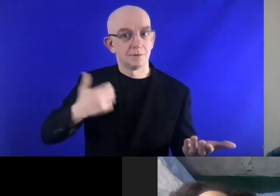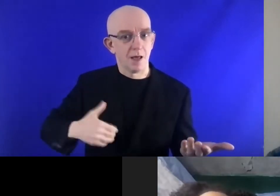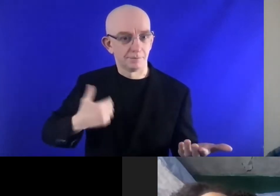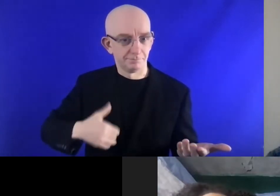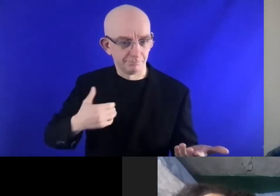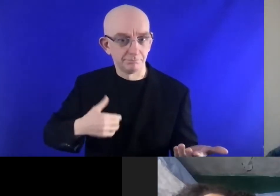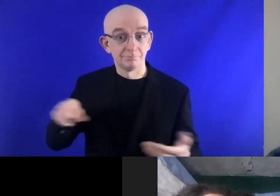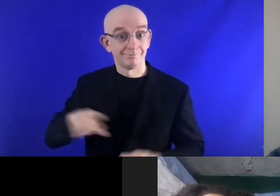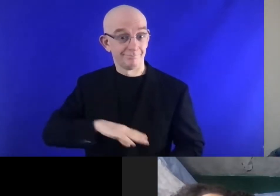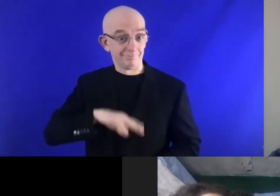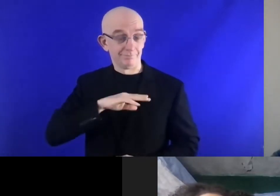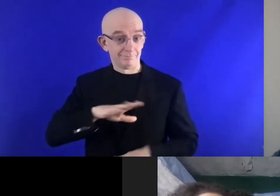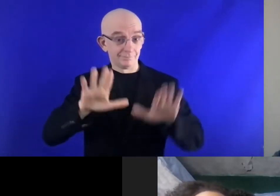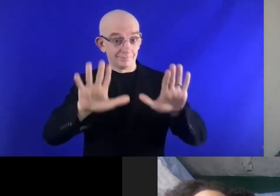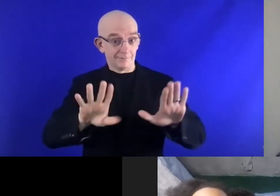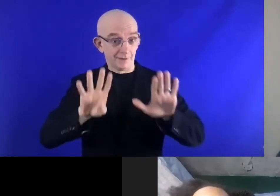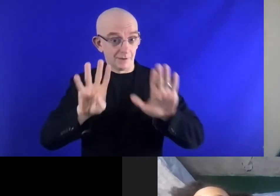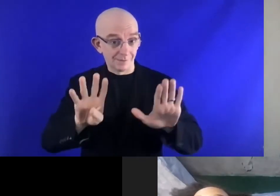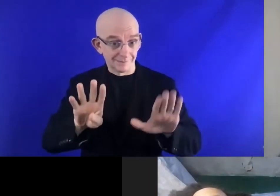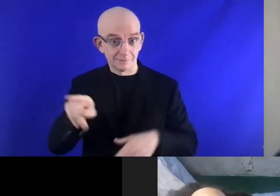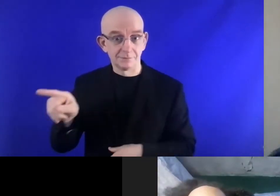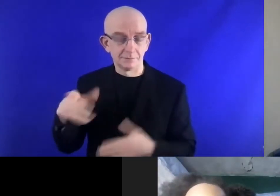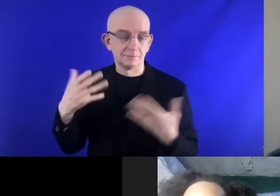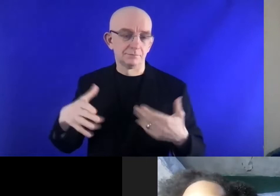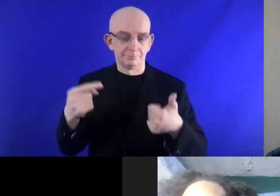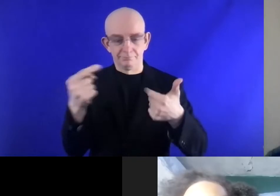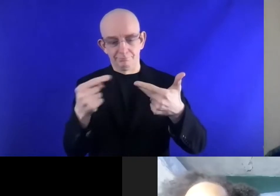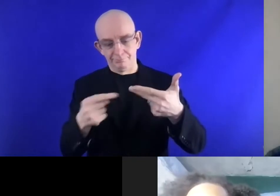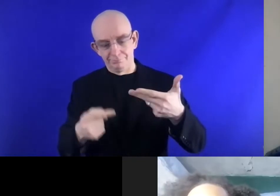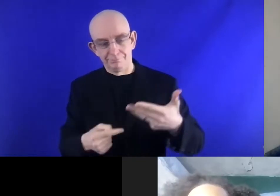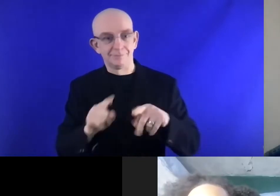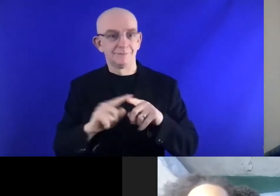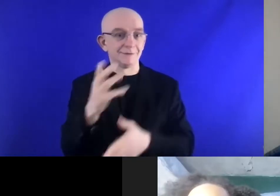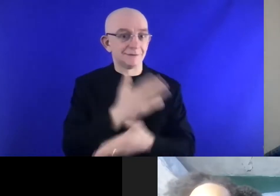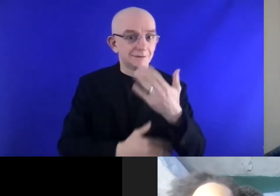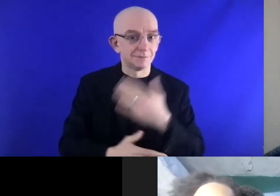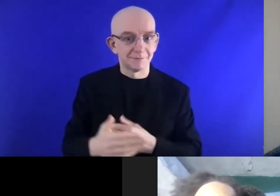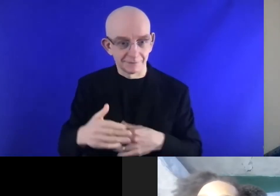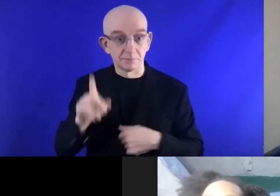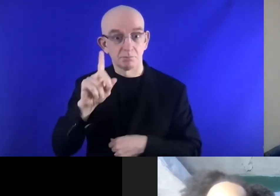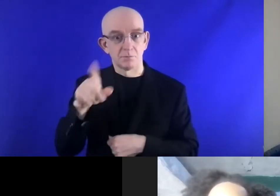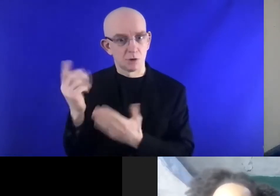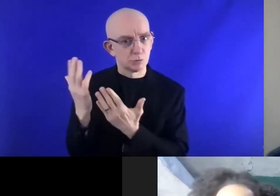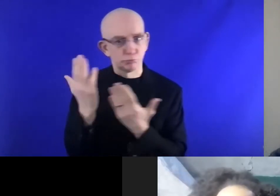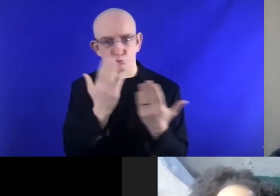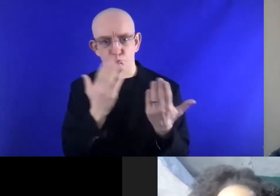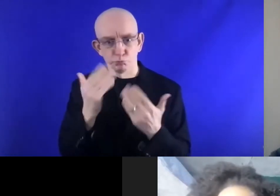her 6th grade of secondary, specializing in social sciences. She's about to